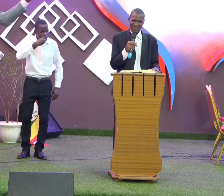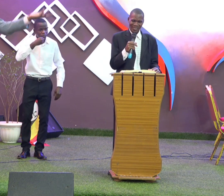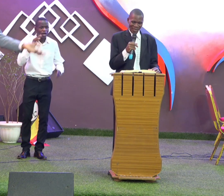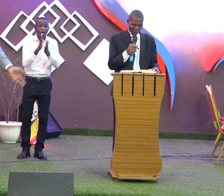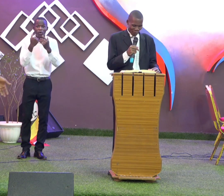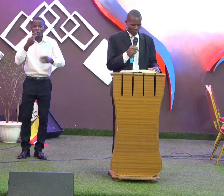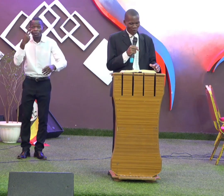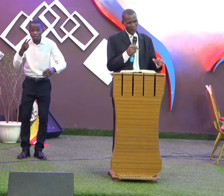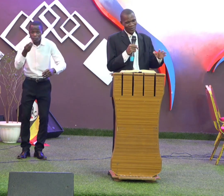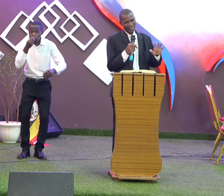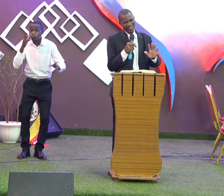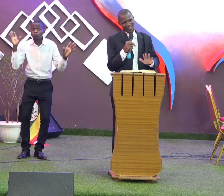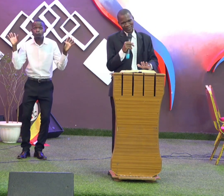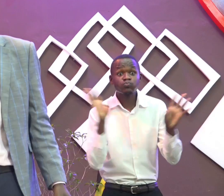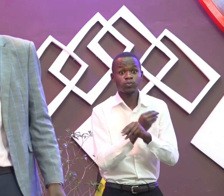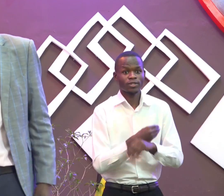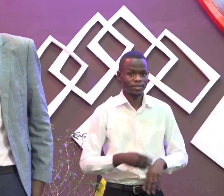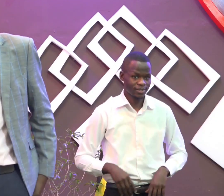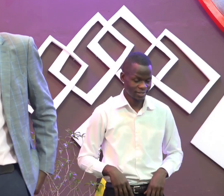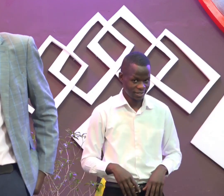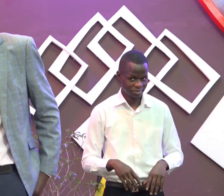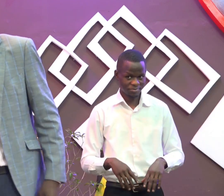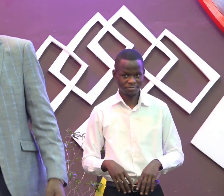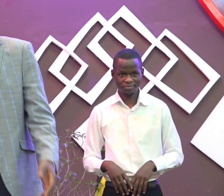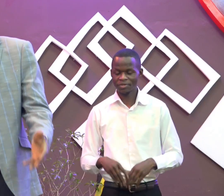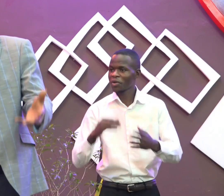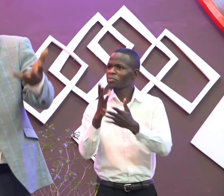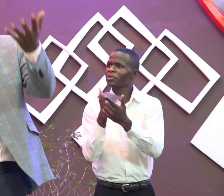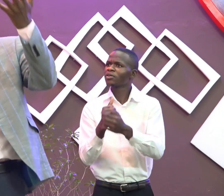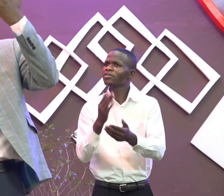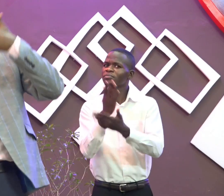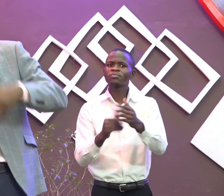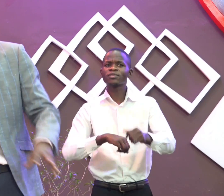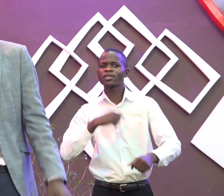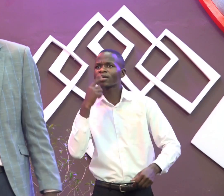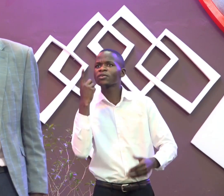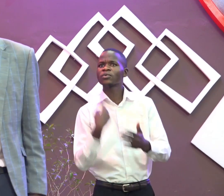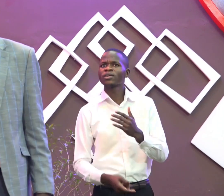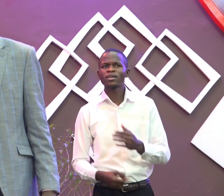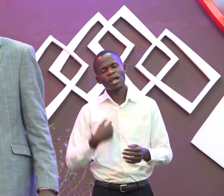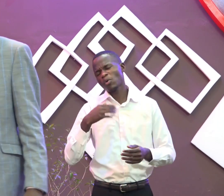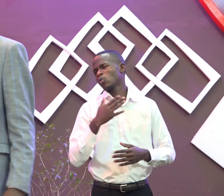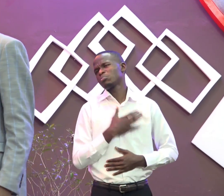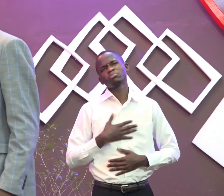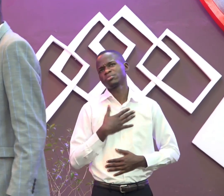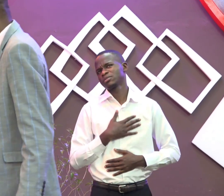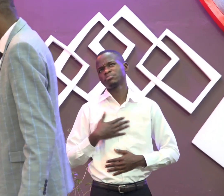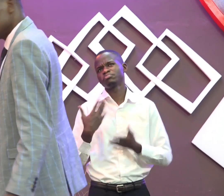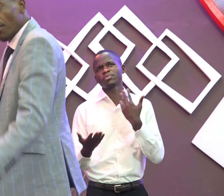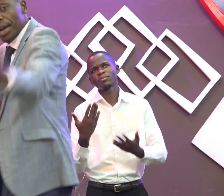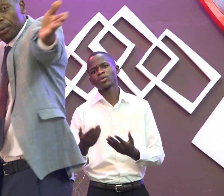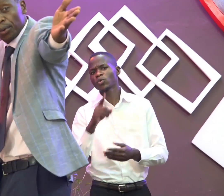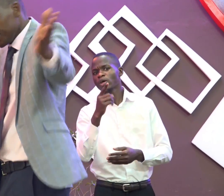fe ogenda okuddamu nti oba bakiyita batya okuddamu nga ozize emabega naagani yaweddewo dda oli